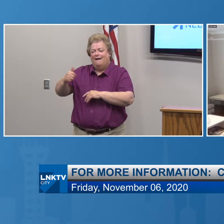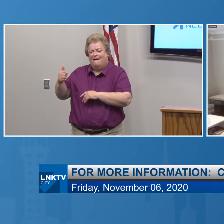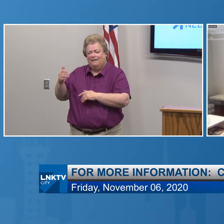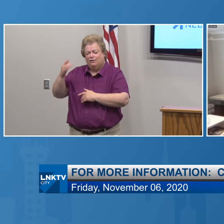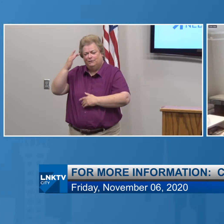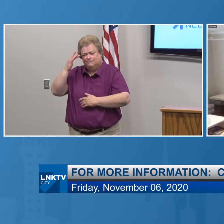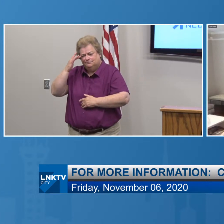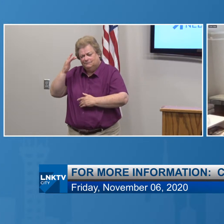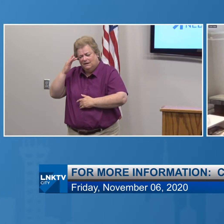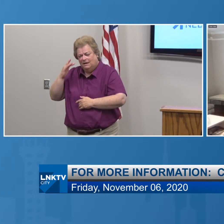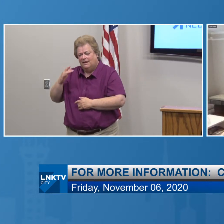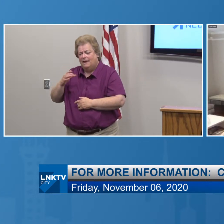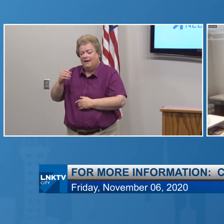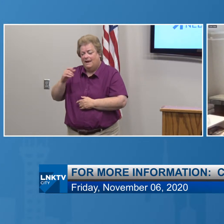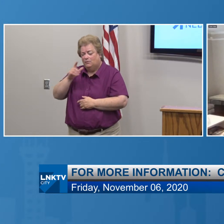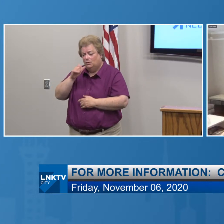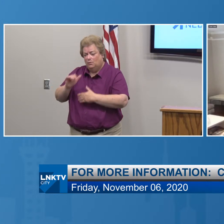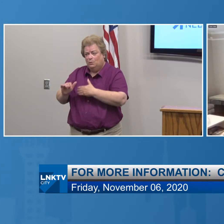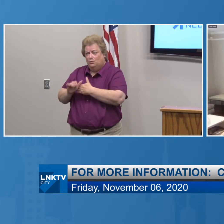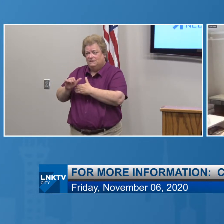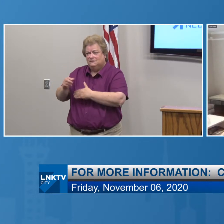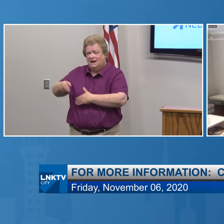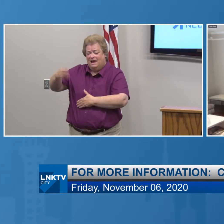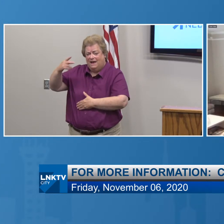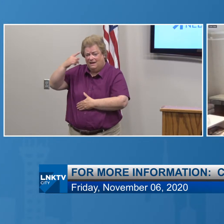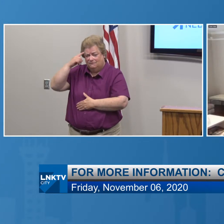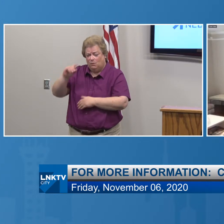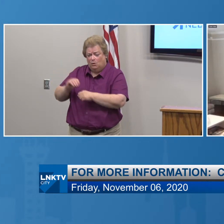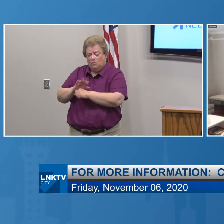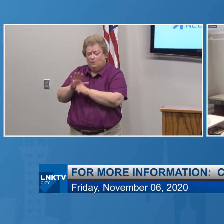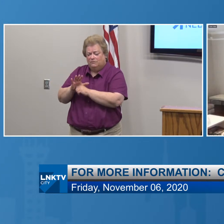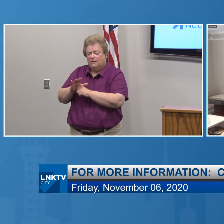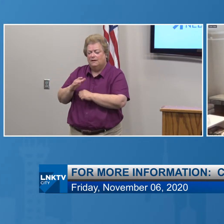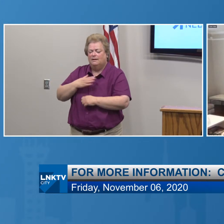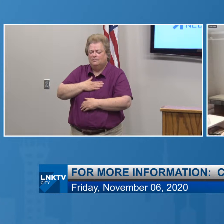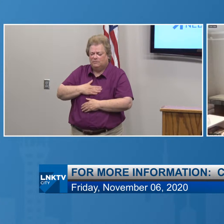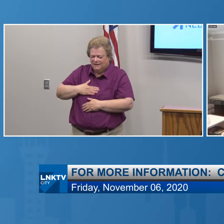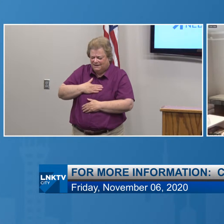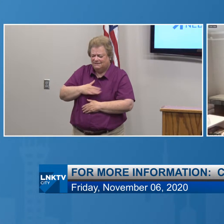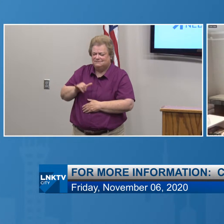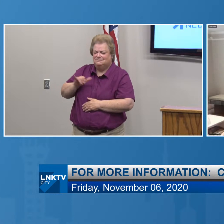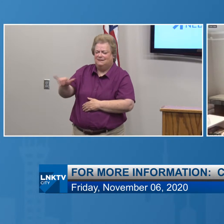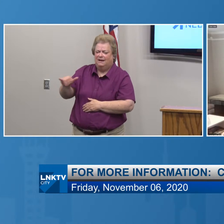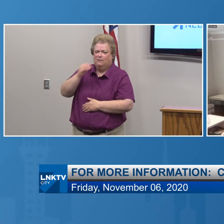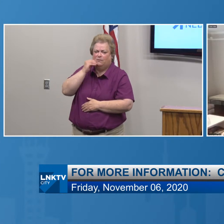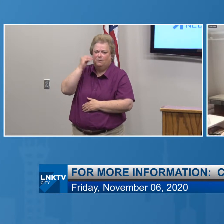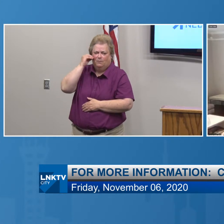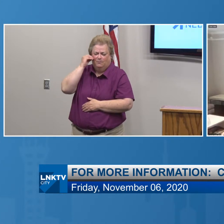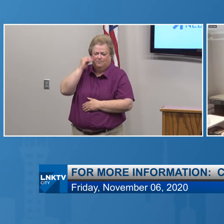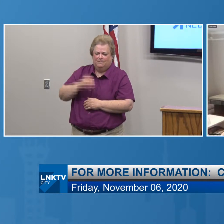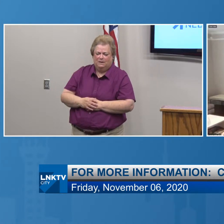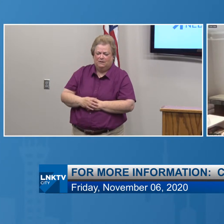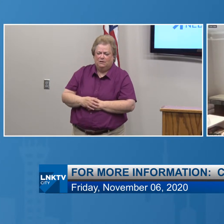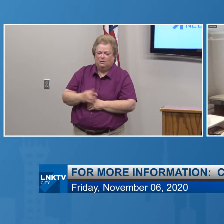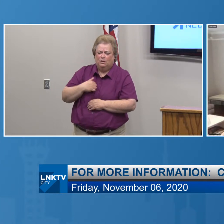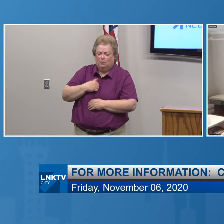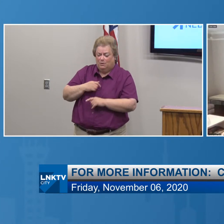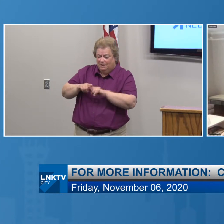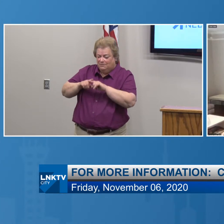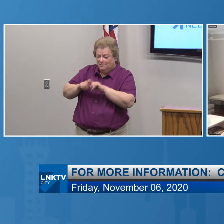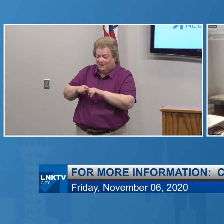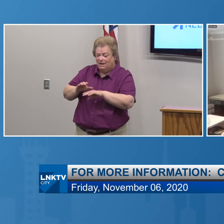at heightened risk from COVID-19, we urge you to stay home. Rely on help from others for needs